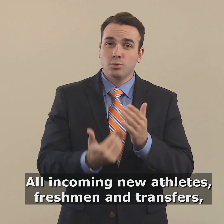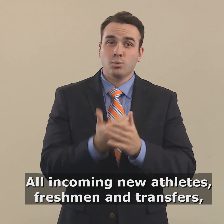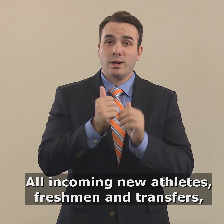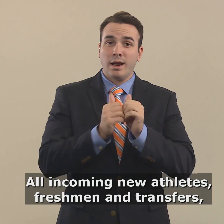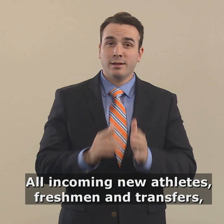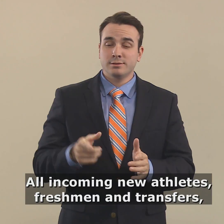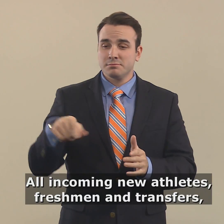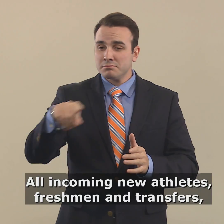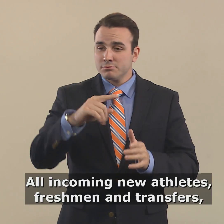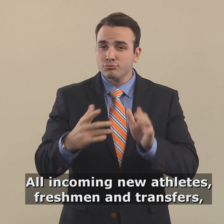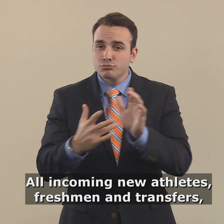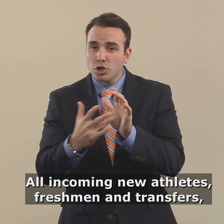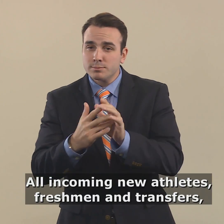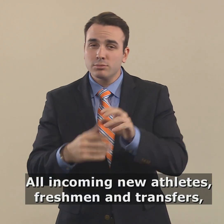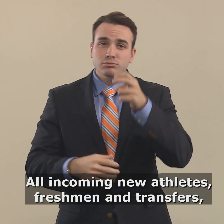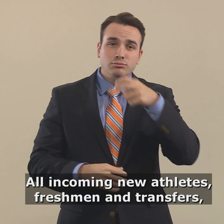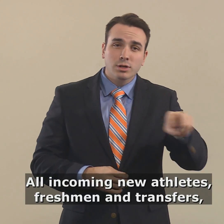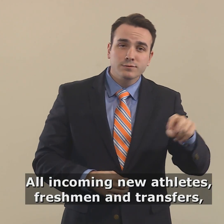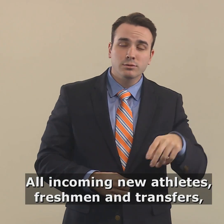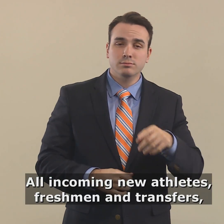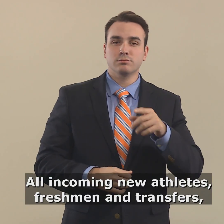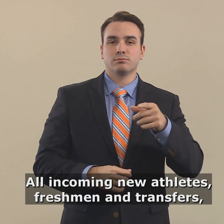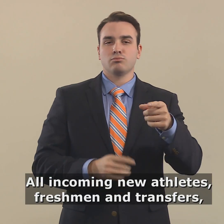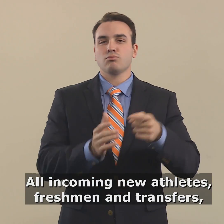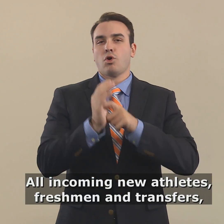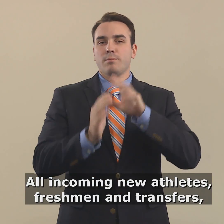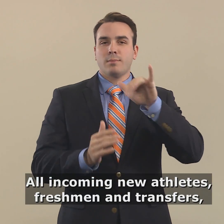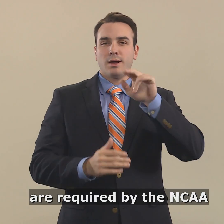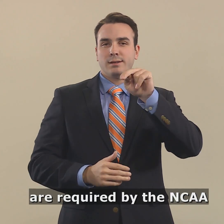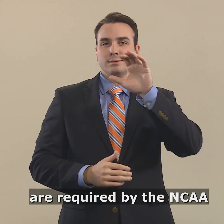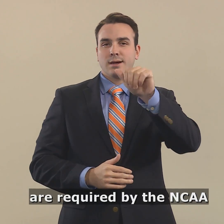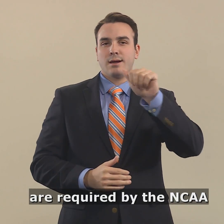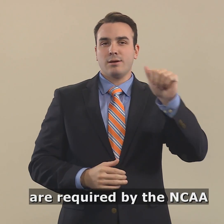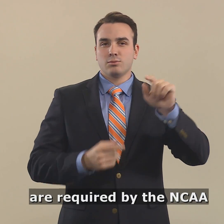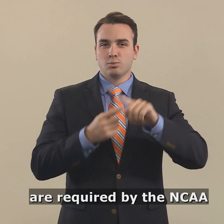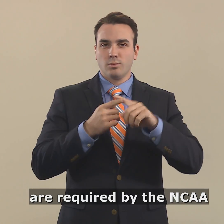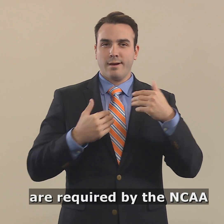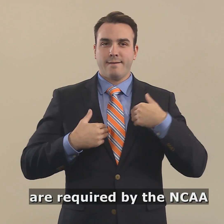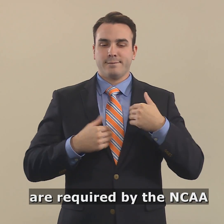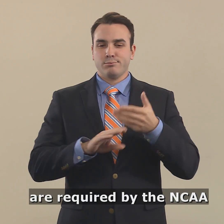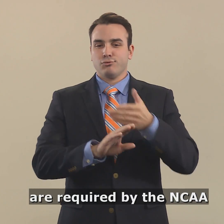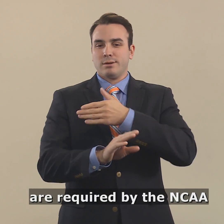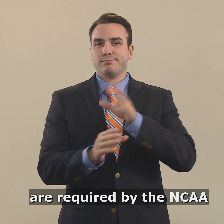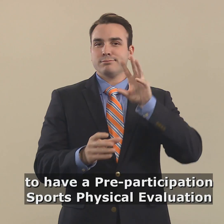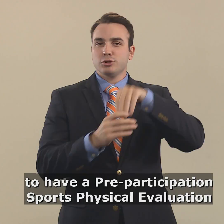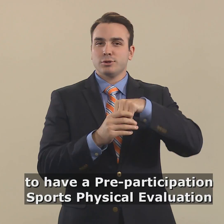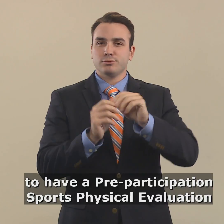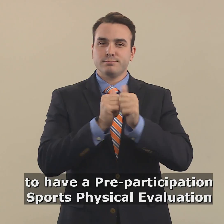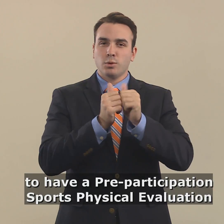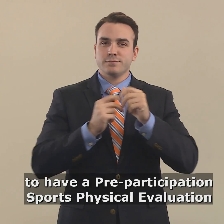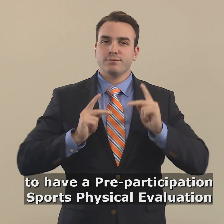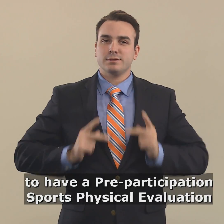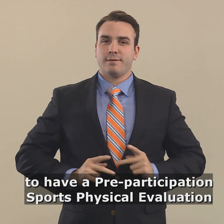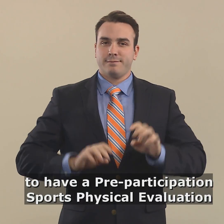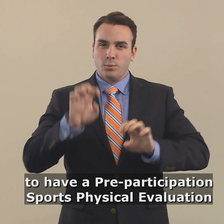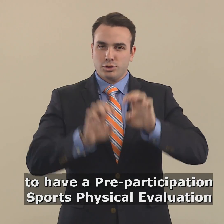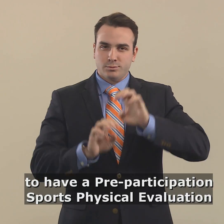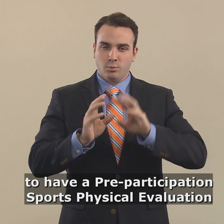All incoming new athletes, freshmen and transfers, are required by the NCAA to have a pre-participation sports